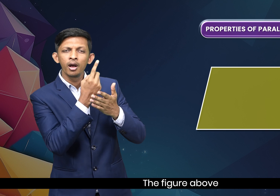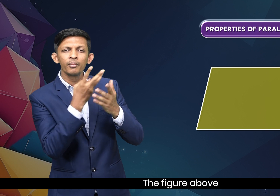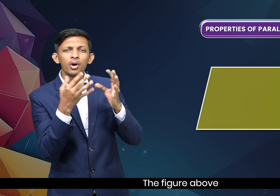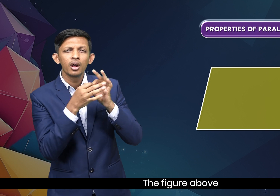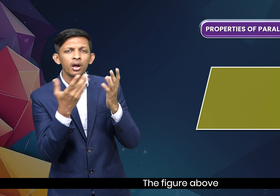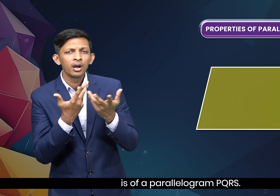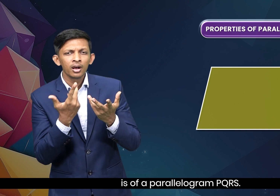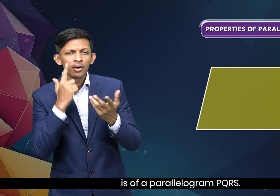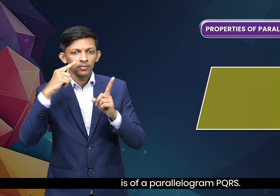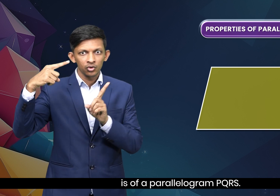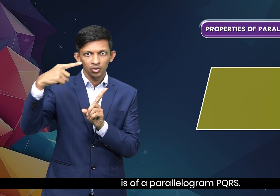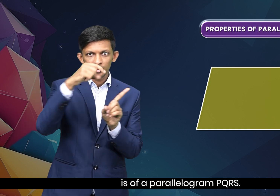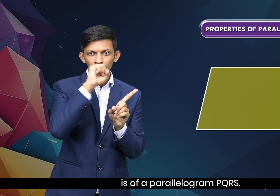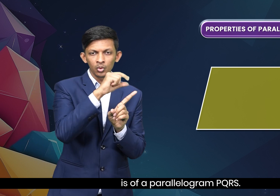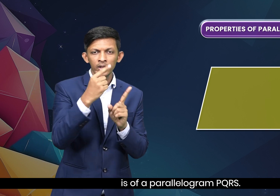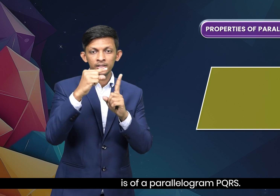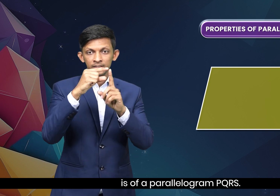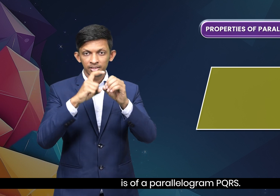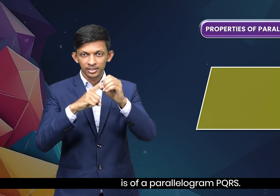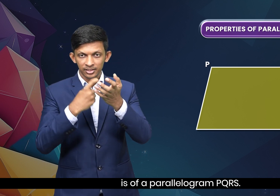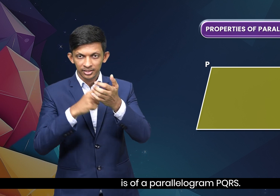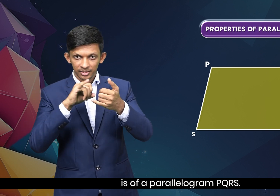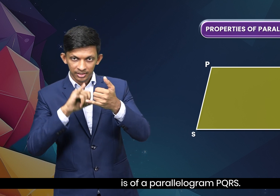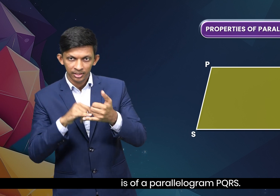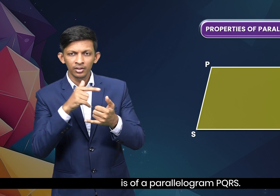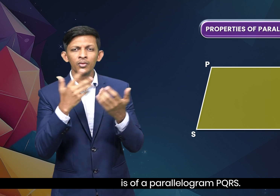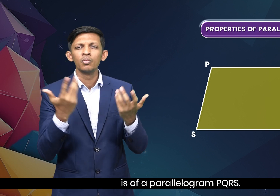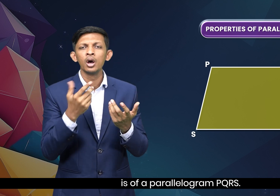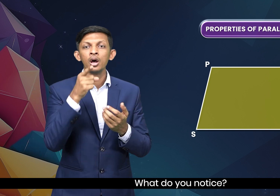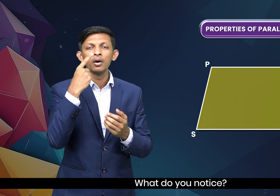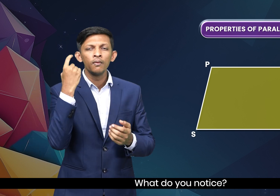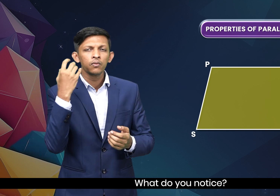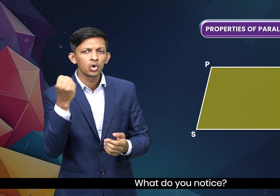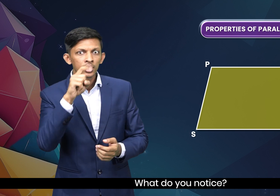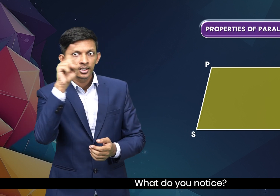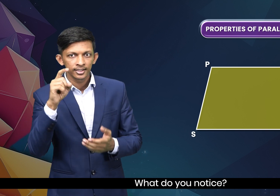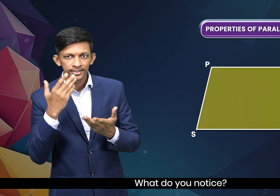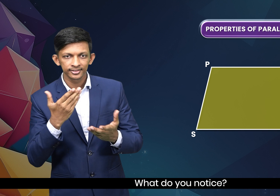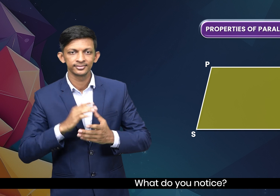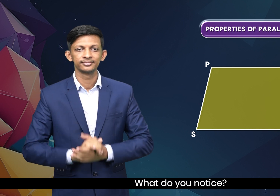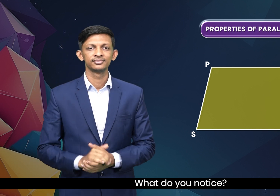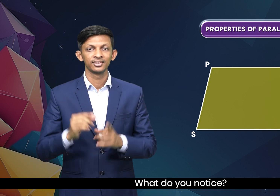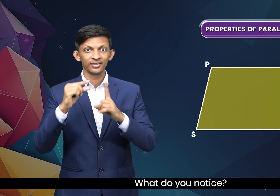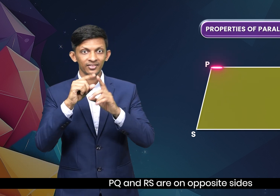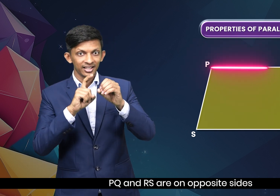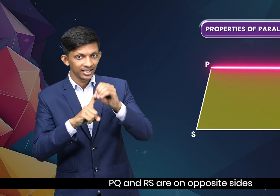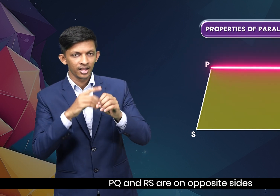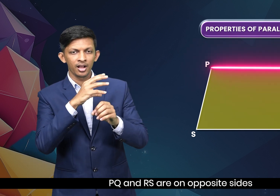above is of a parallelogram PQRS. What do you notice? PQ